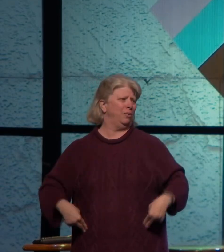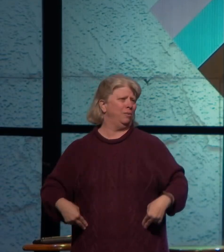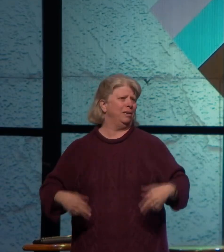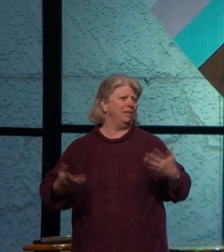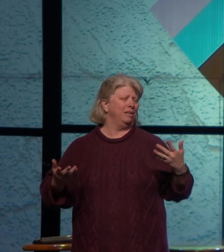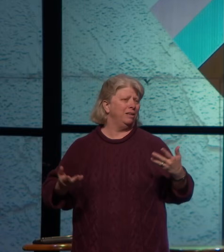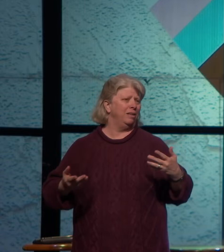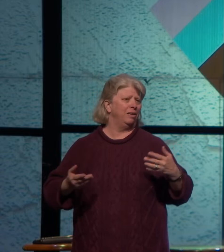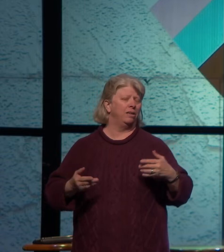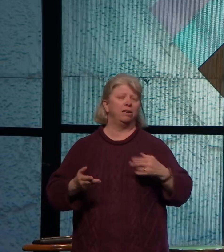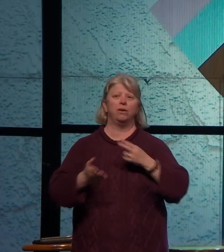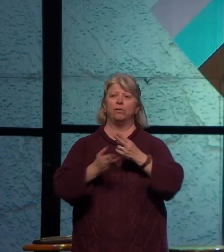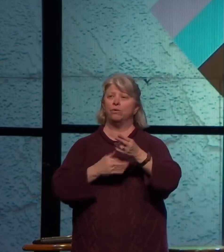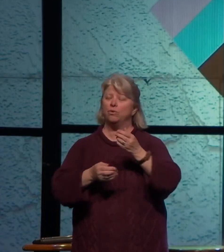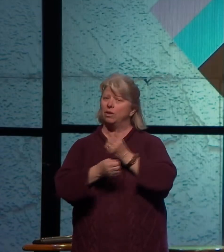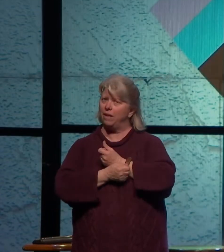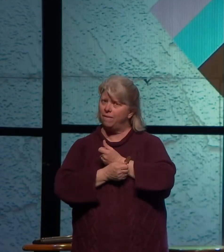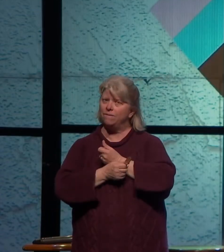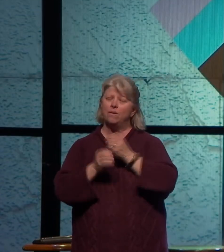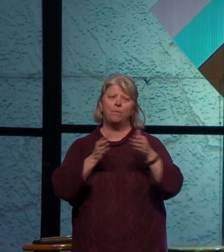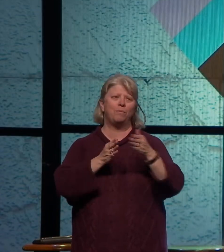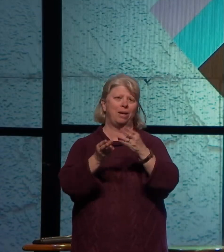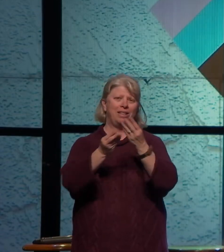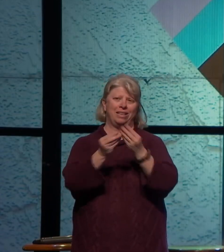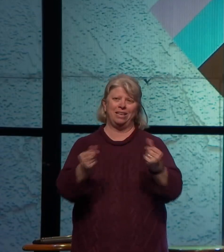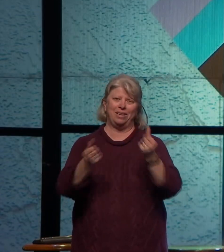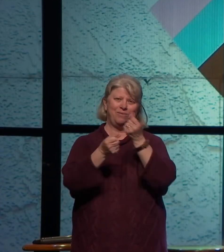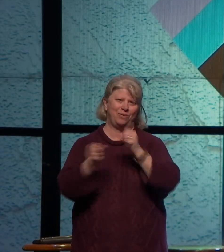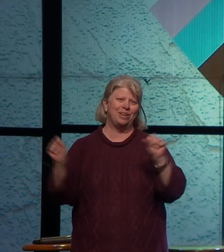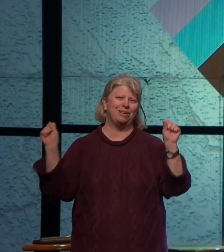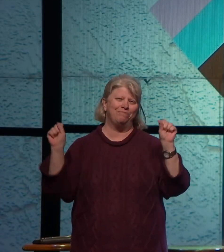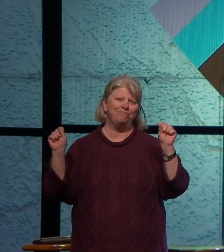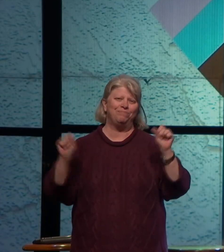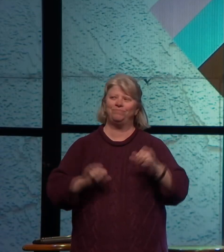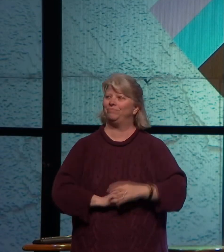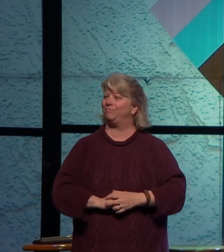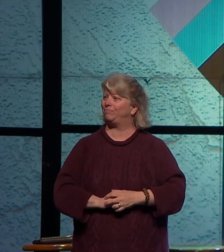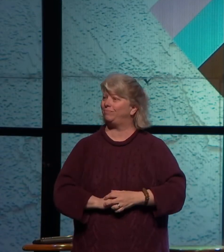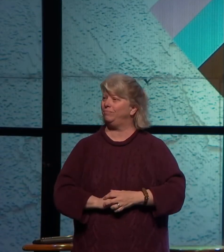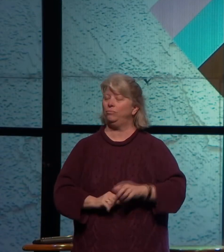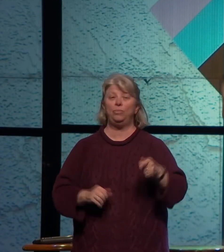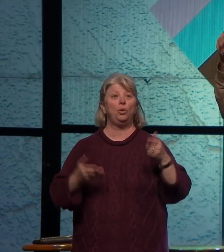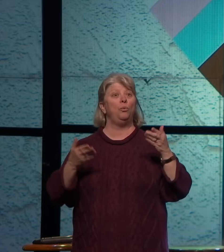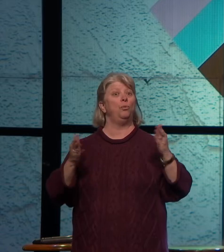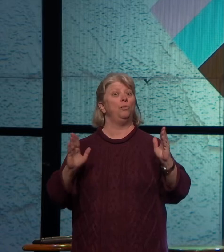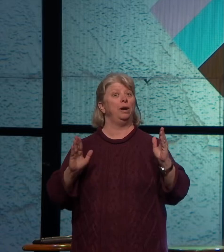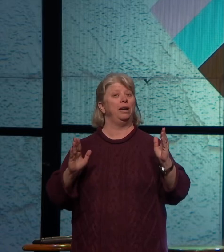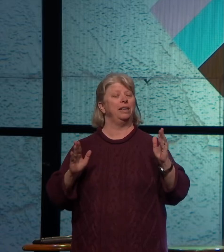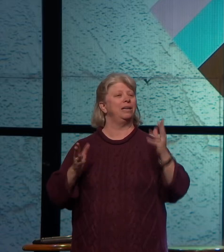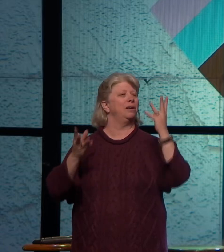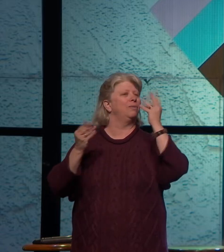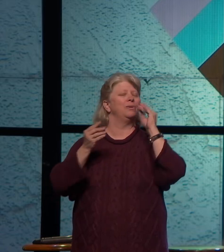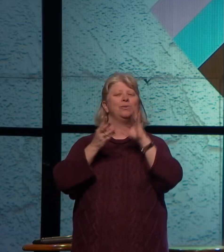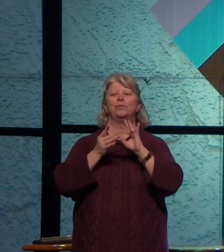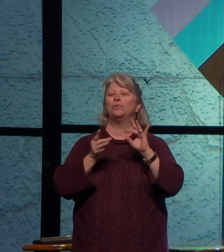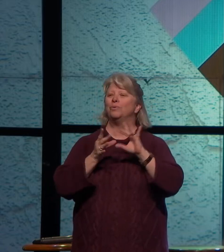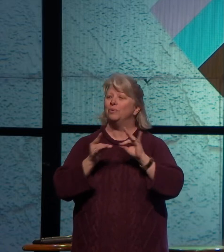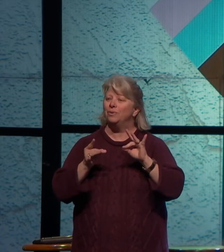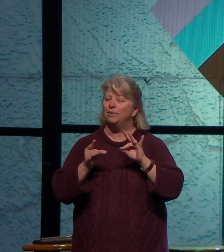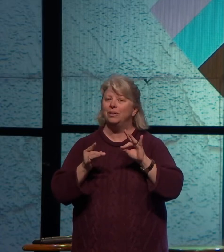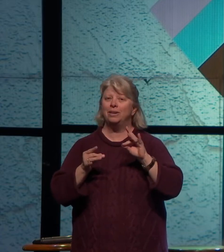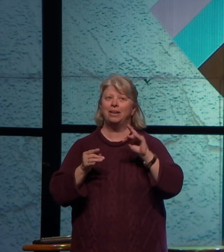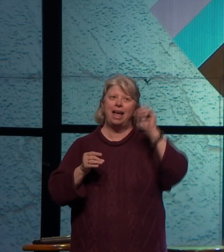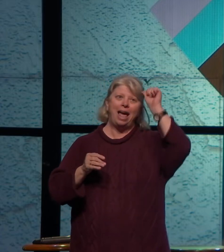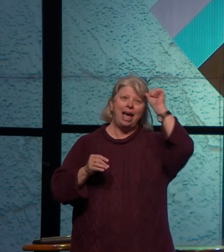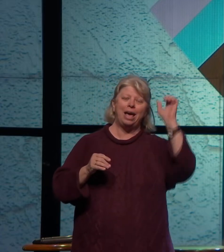condition, and genuine love is the path to healing and freedom. Right? The only way that in that beautiful story, like Adam and